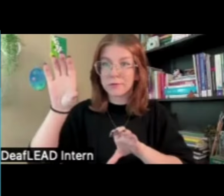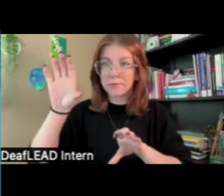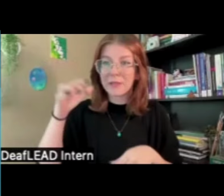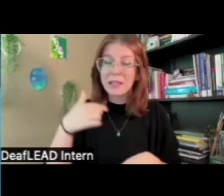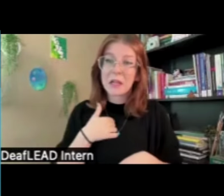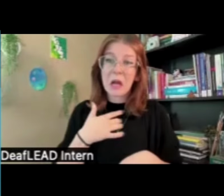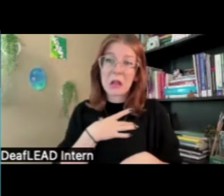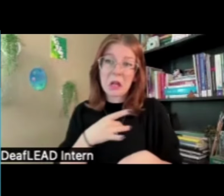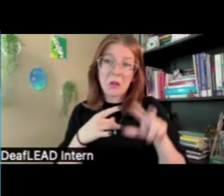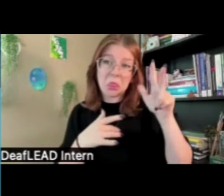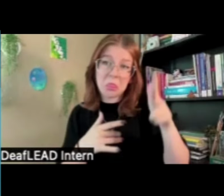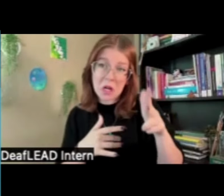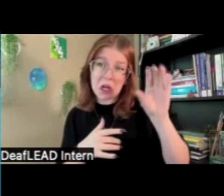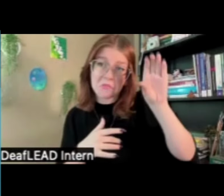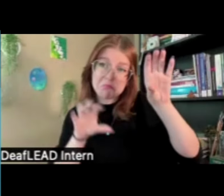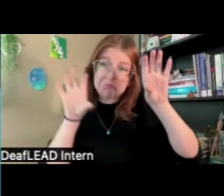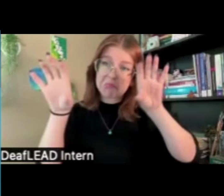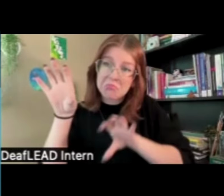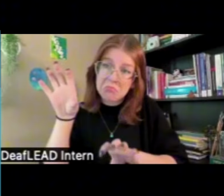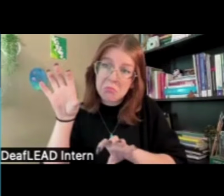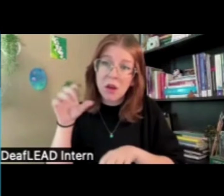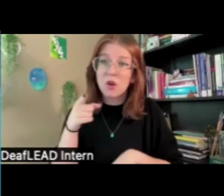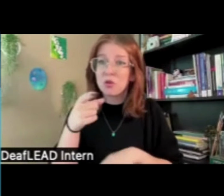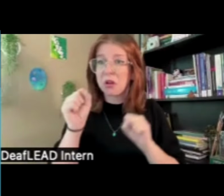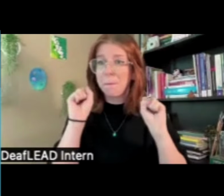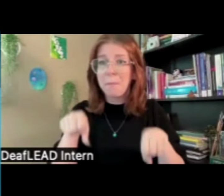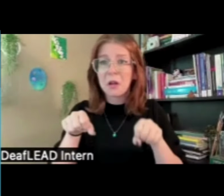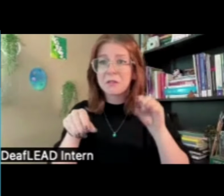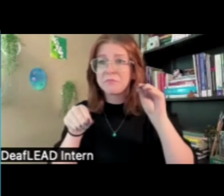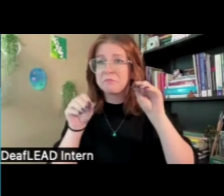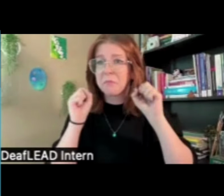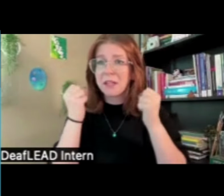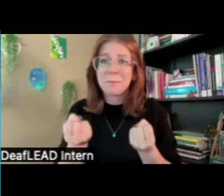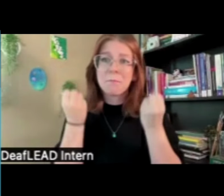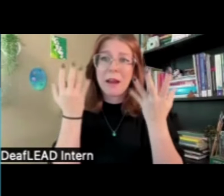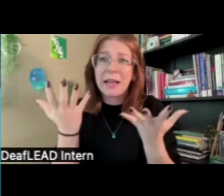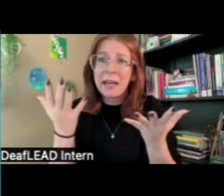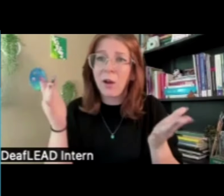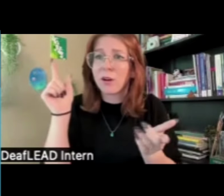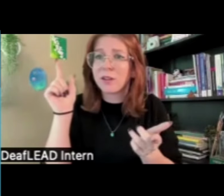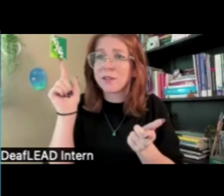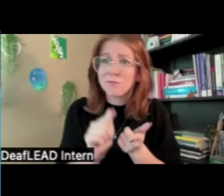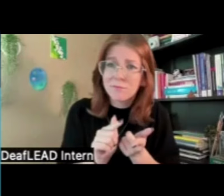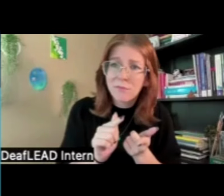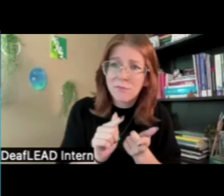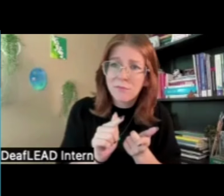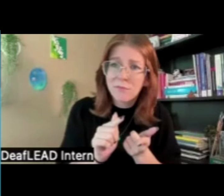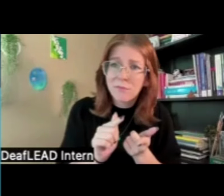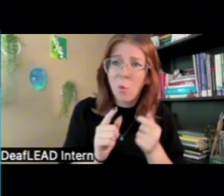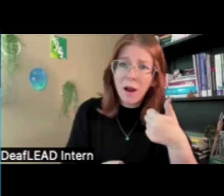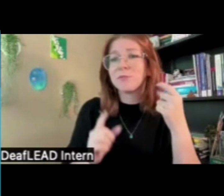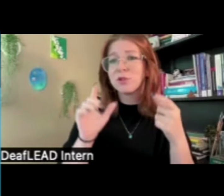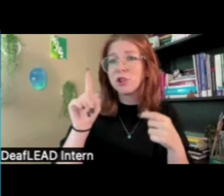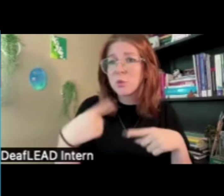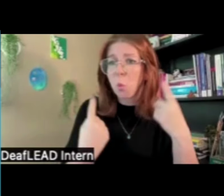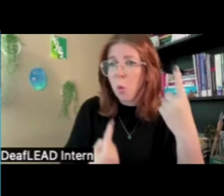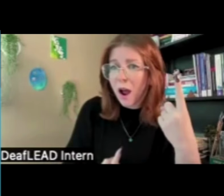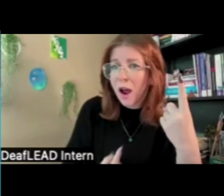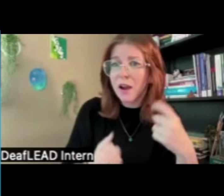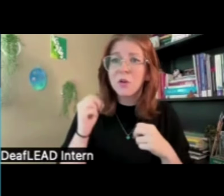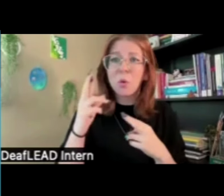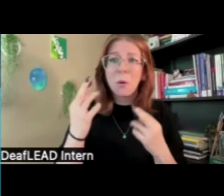with a square on your page. I think I would like to do three, but you can draw as many of